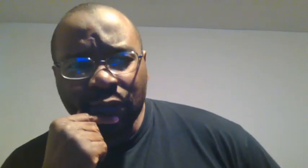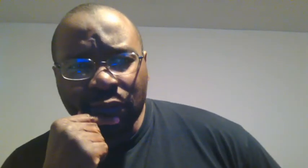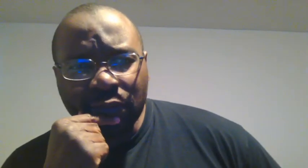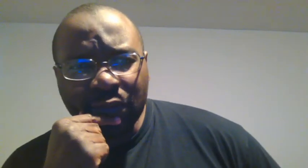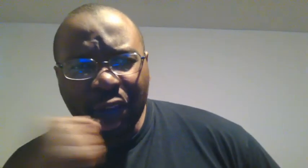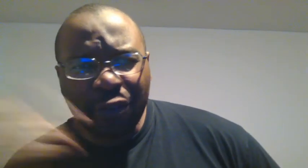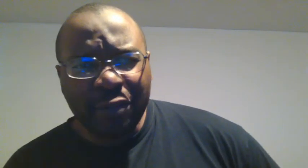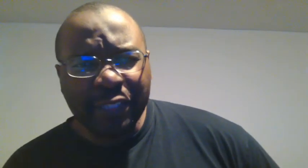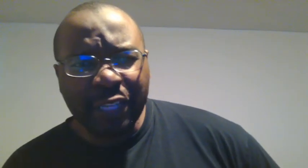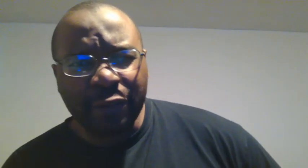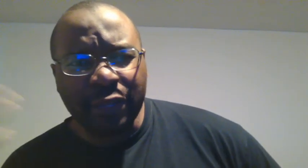Are you serious?